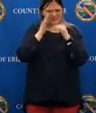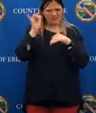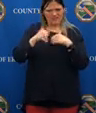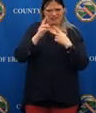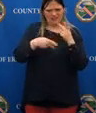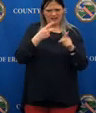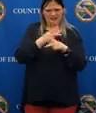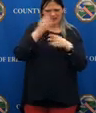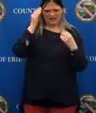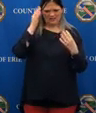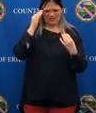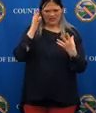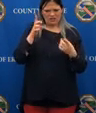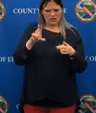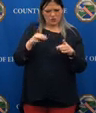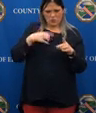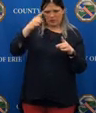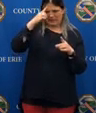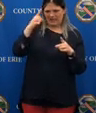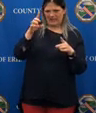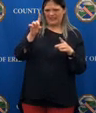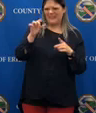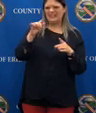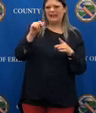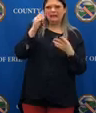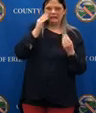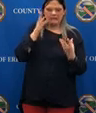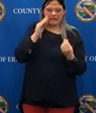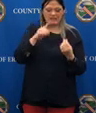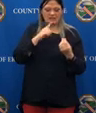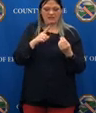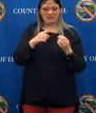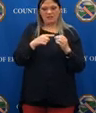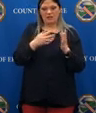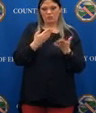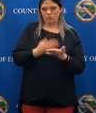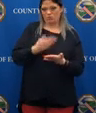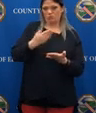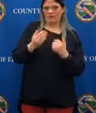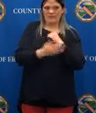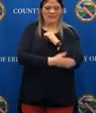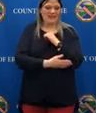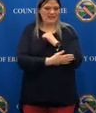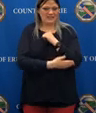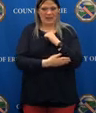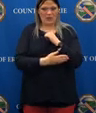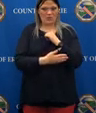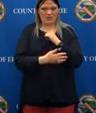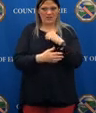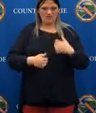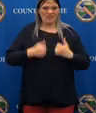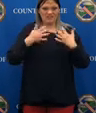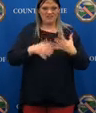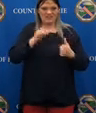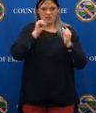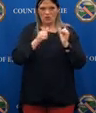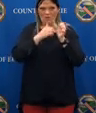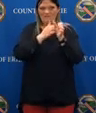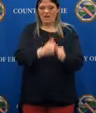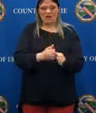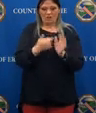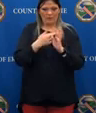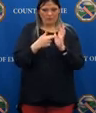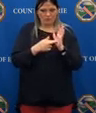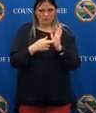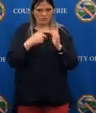data? Do you think that the data is perhaps indicative of county residents not heeding social distancing guidelines? Well,